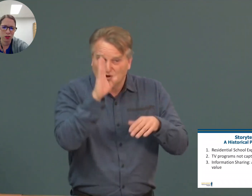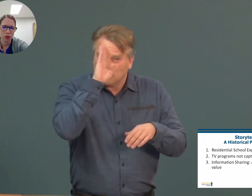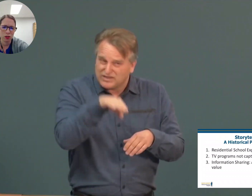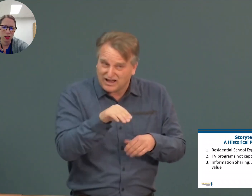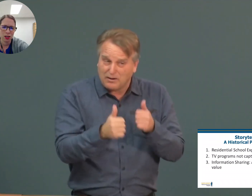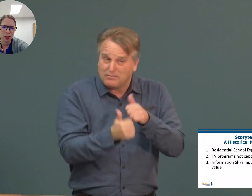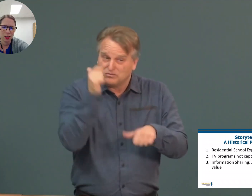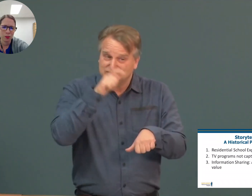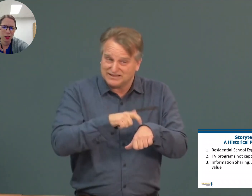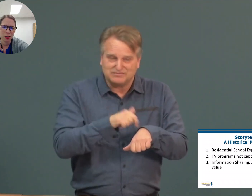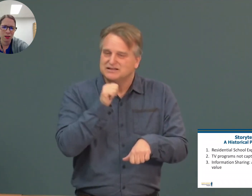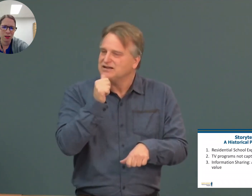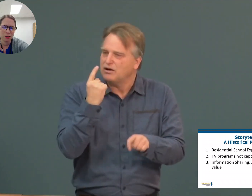general, and explain